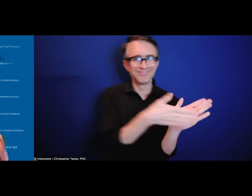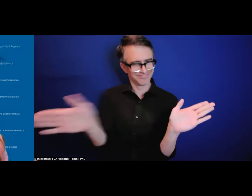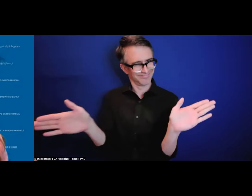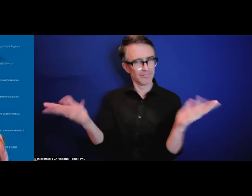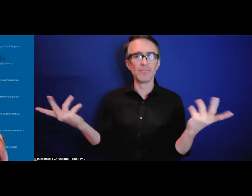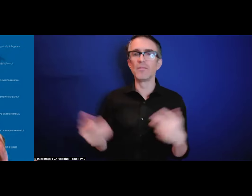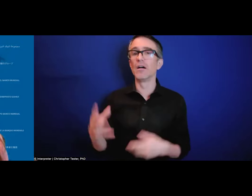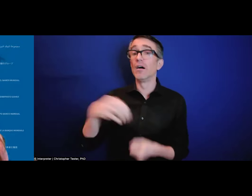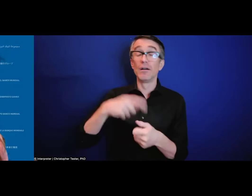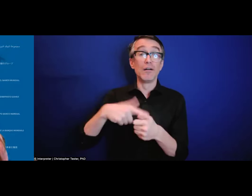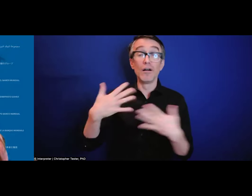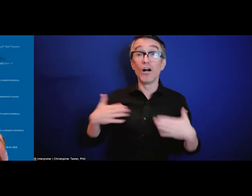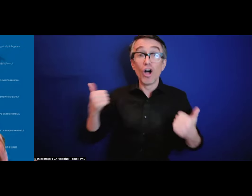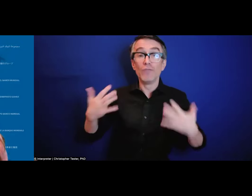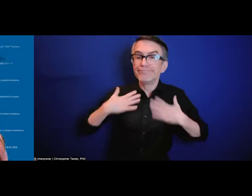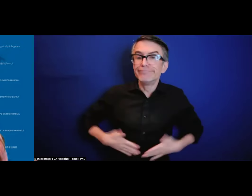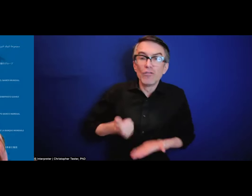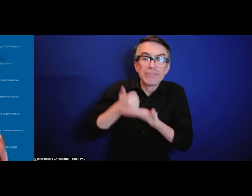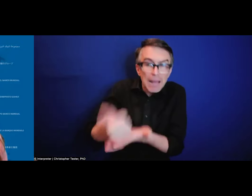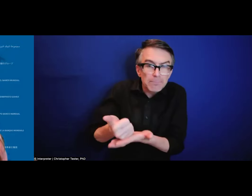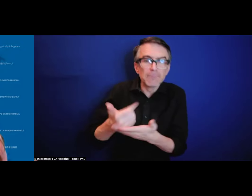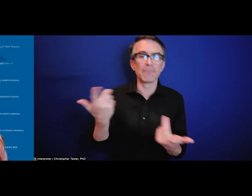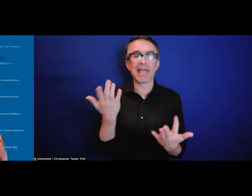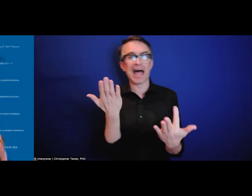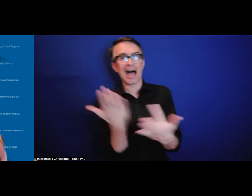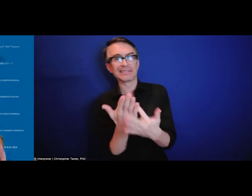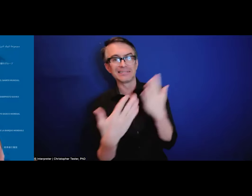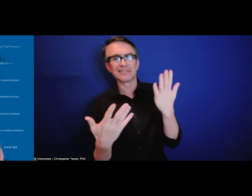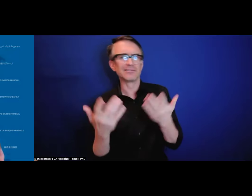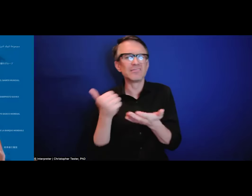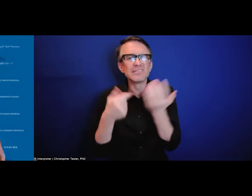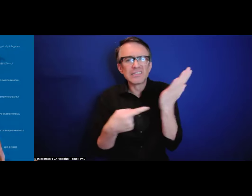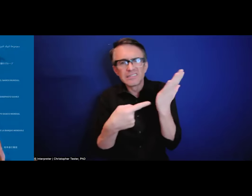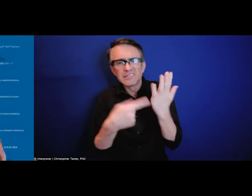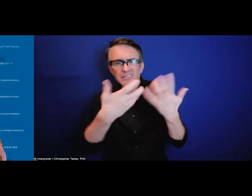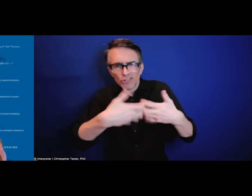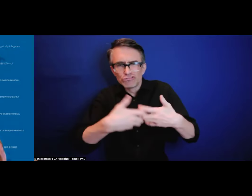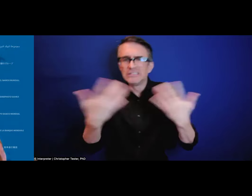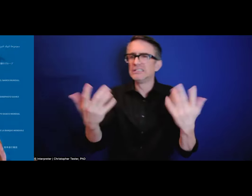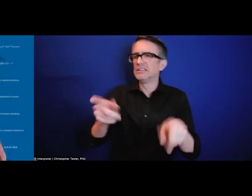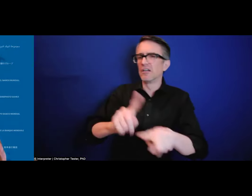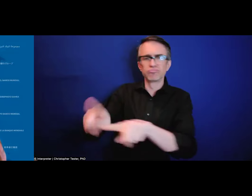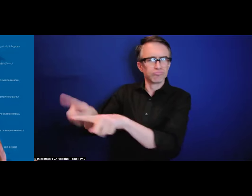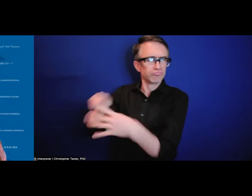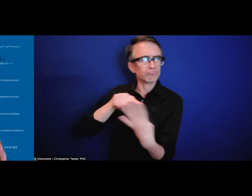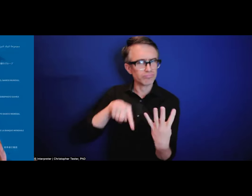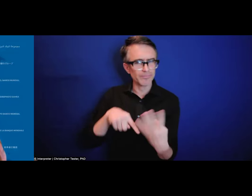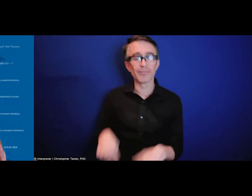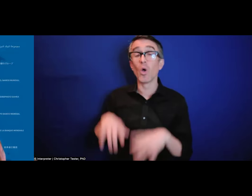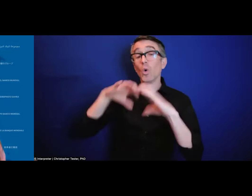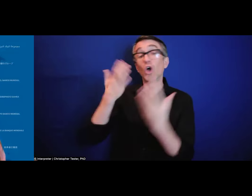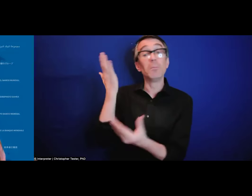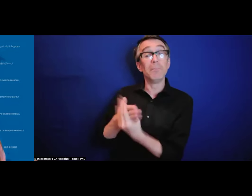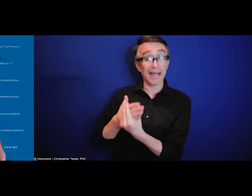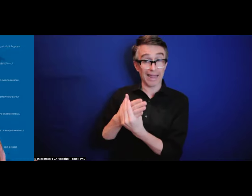framework, and we also have a disability inclusion and accountability framework. And within these frameworks, we've embedded the principles